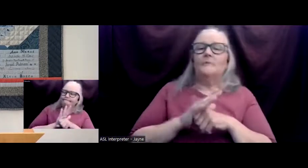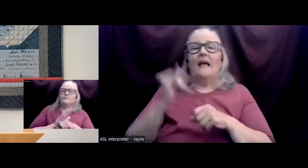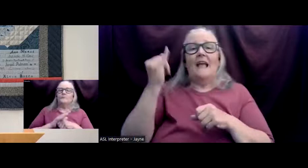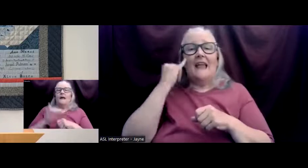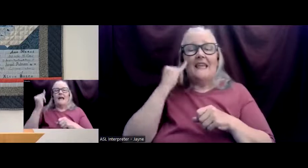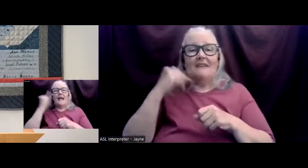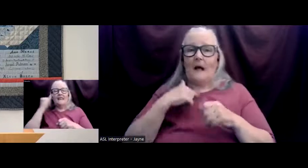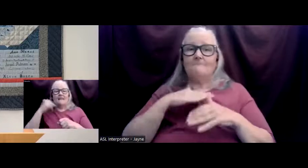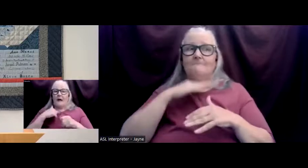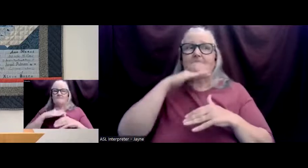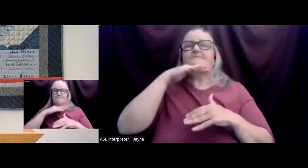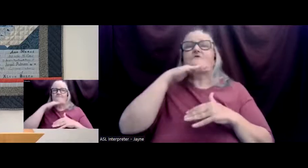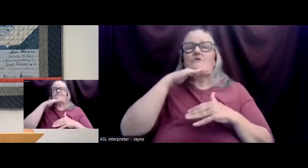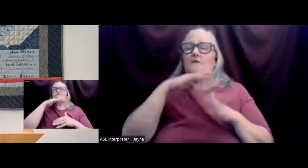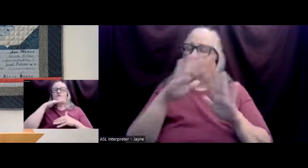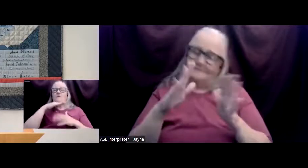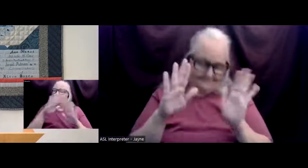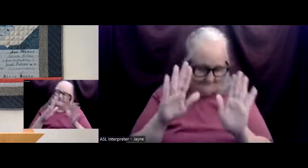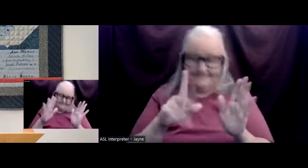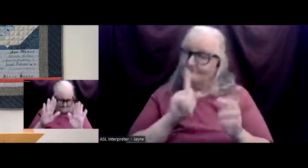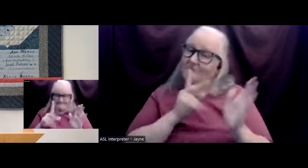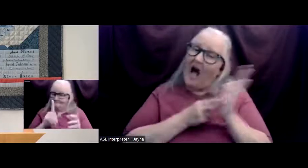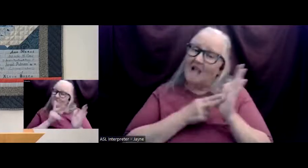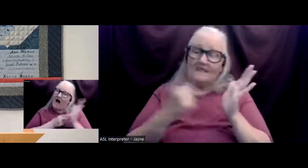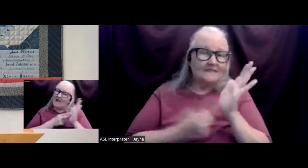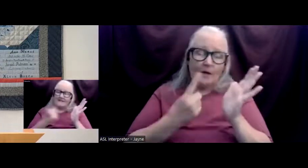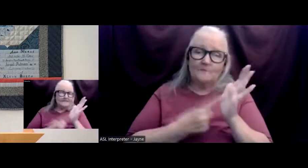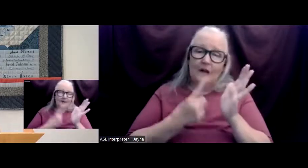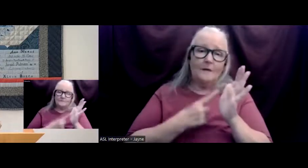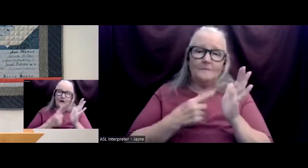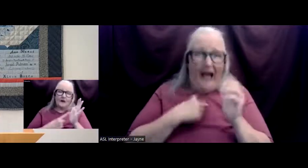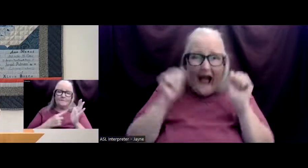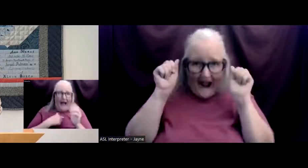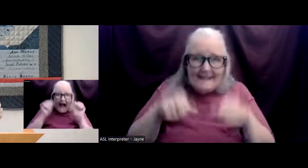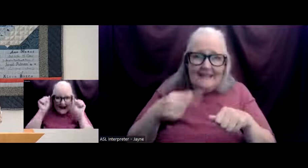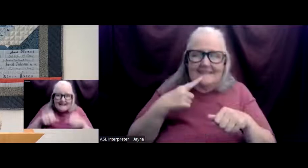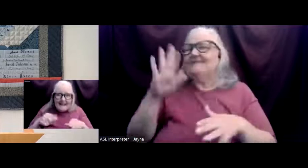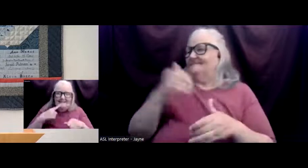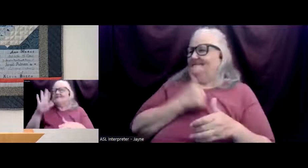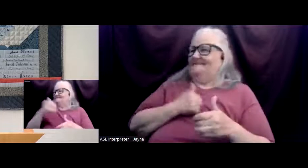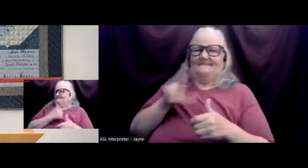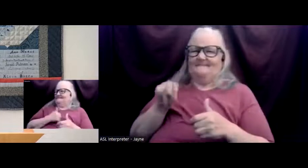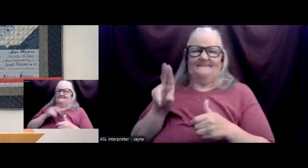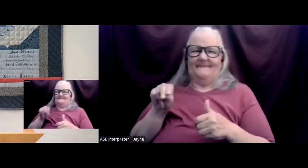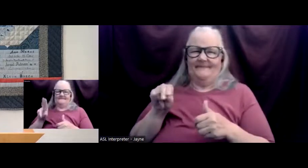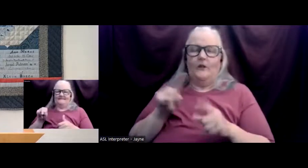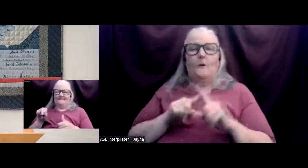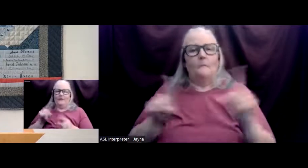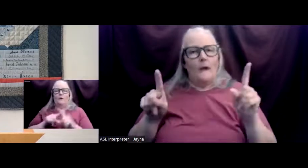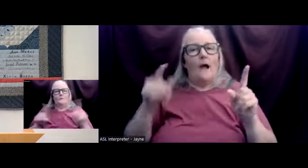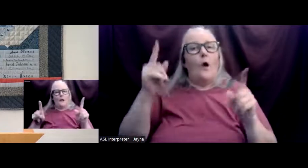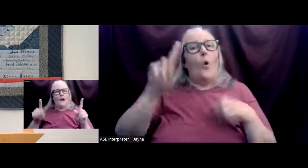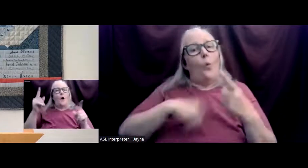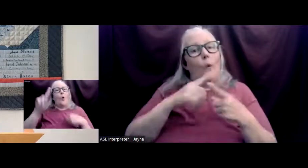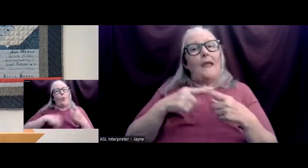out, which, no lie, sometimes I am free to say no. But when I give myself the gift of saying